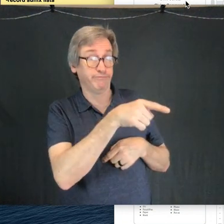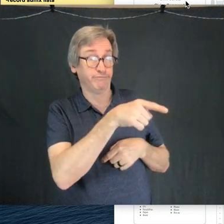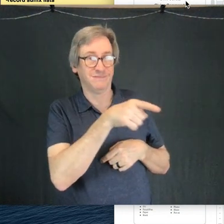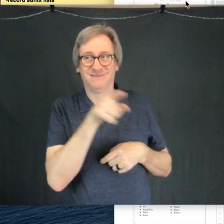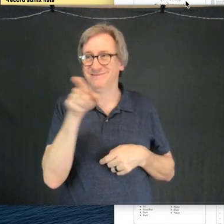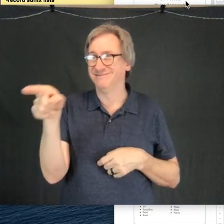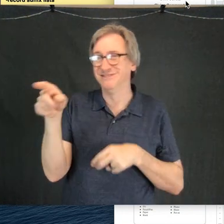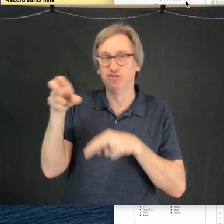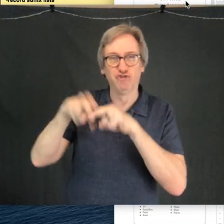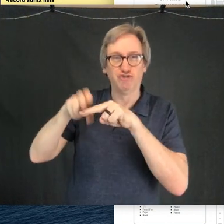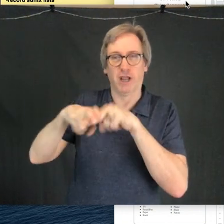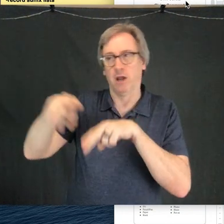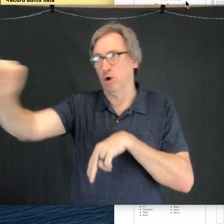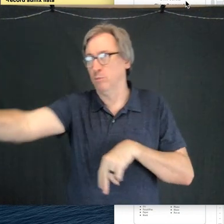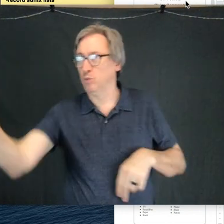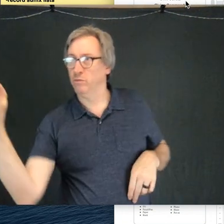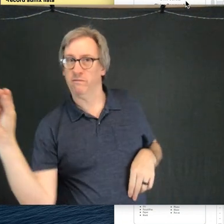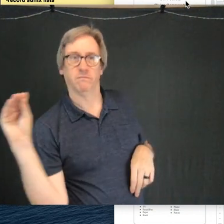room.